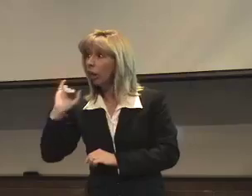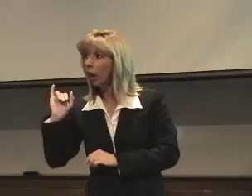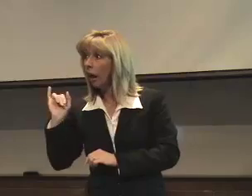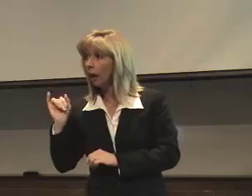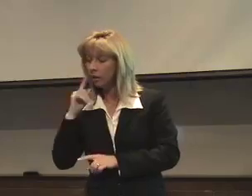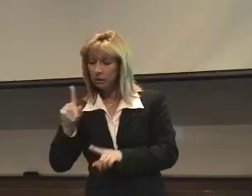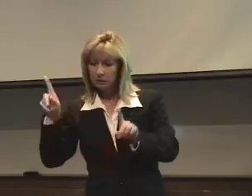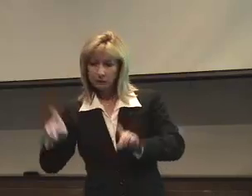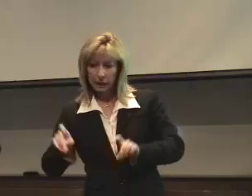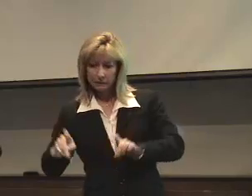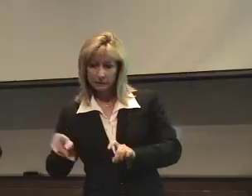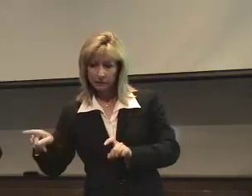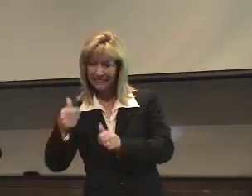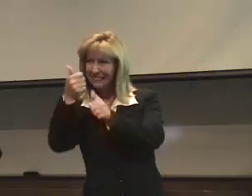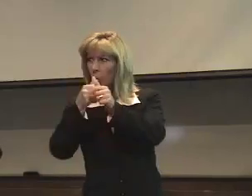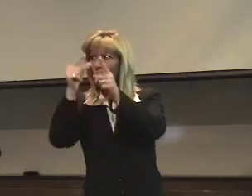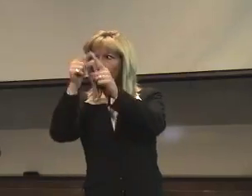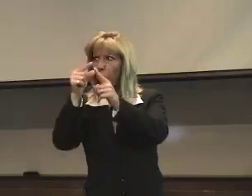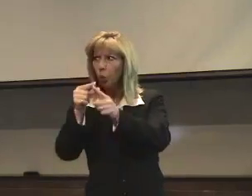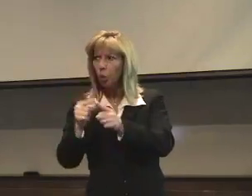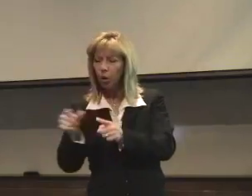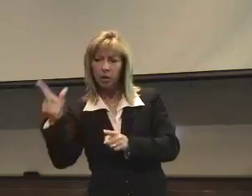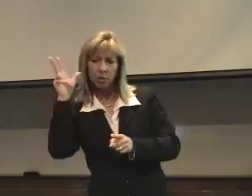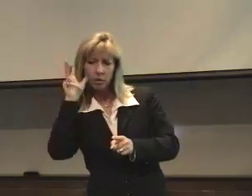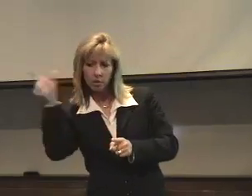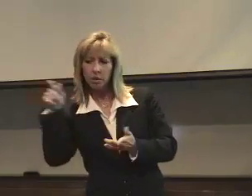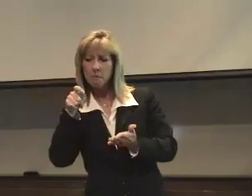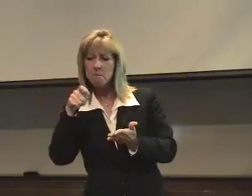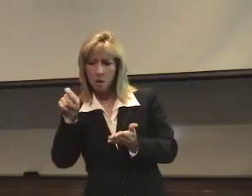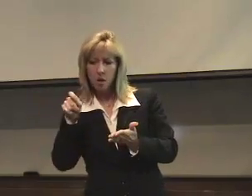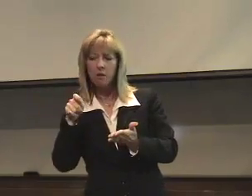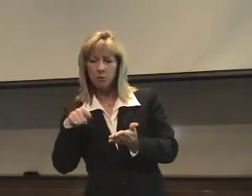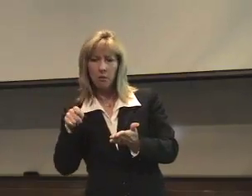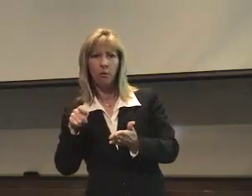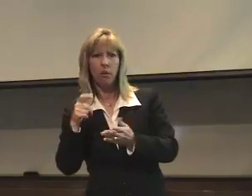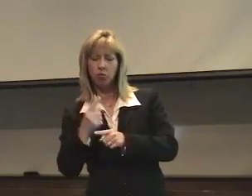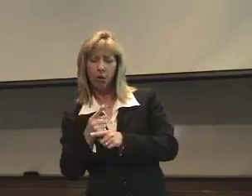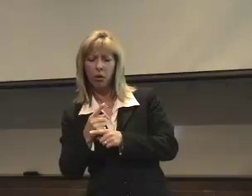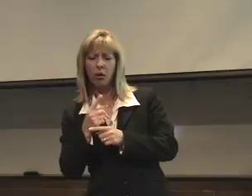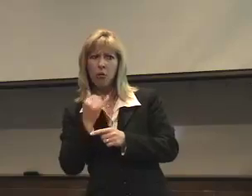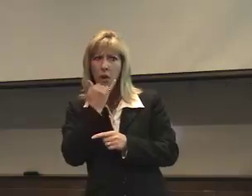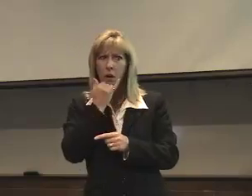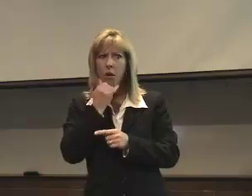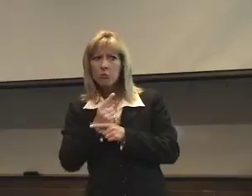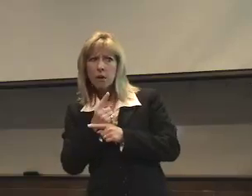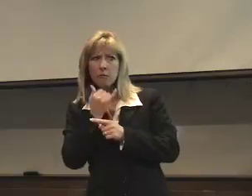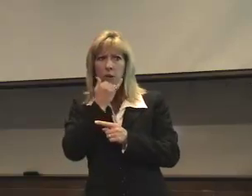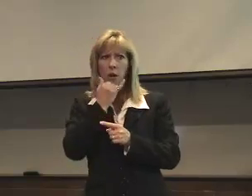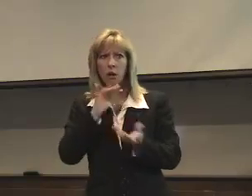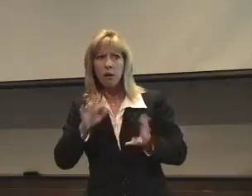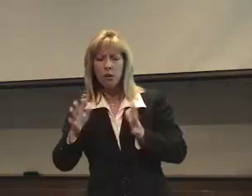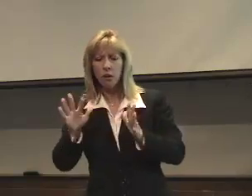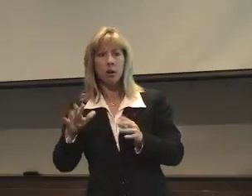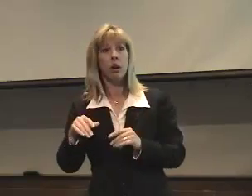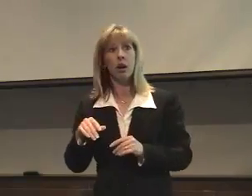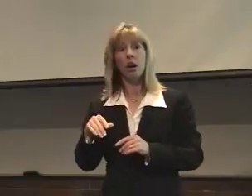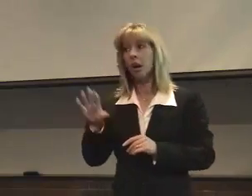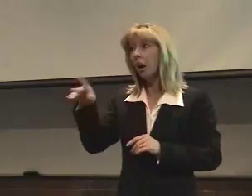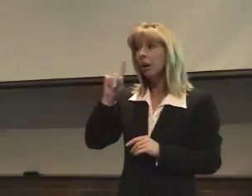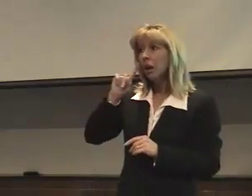it right or wrong. I don't want the deaf kids reading word by word. I want them to read it with their eyes and translate it and tell me what it means in American Sign Language. So we have a different way of coding